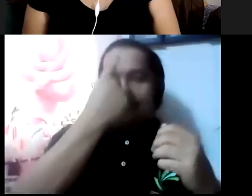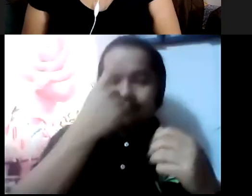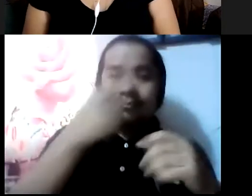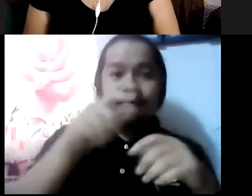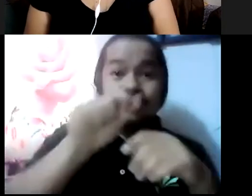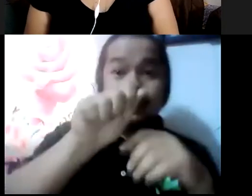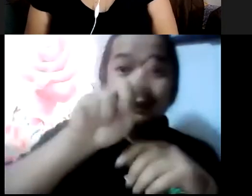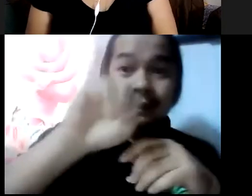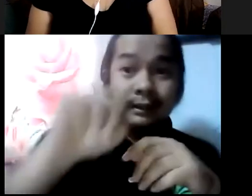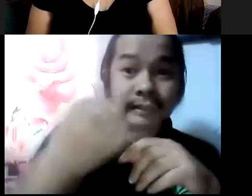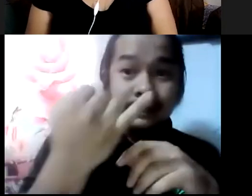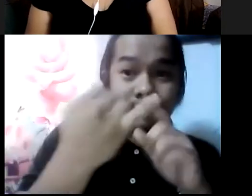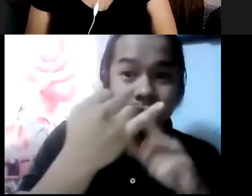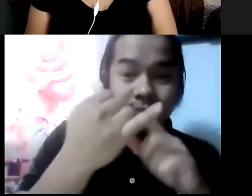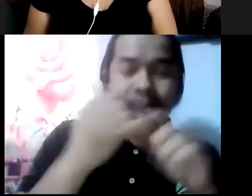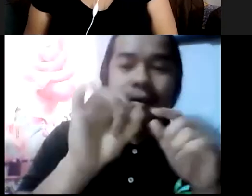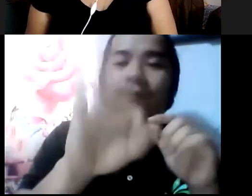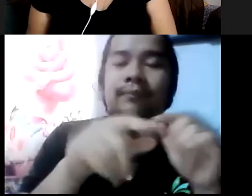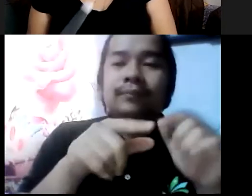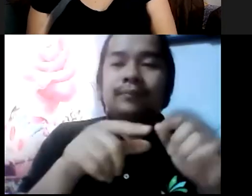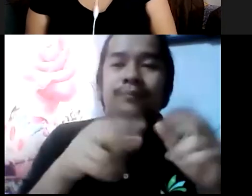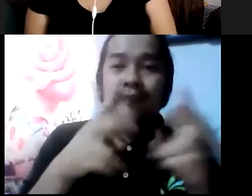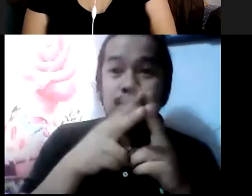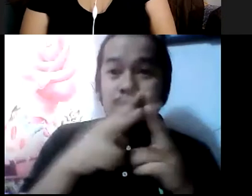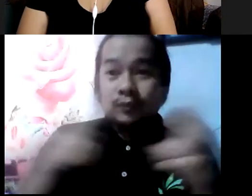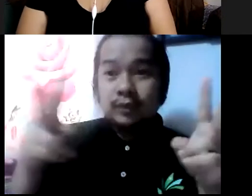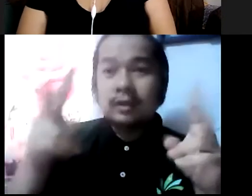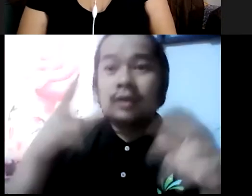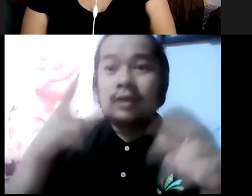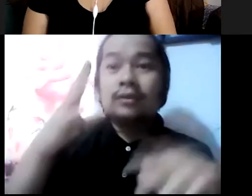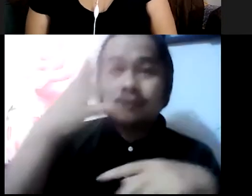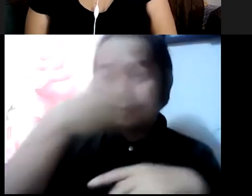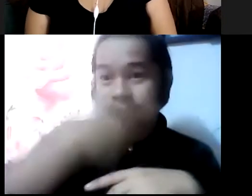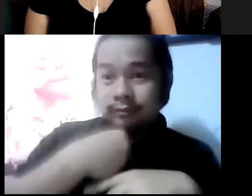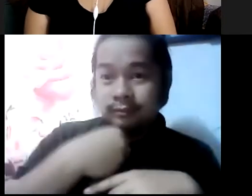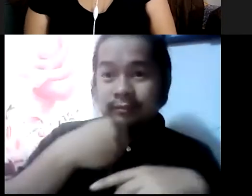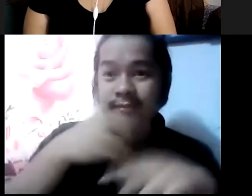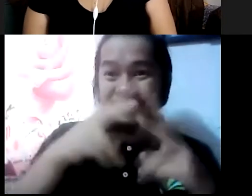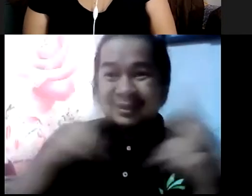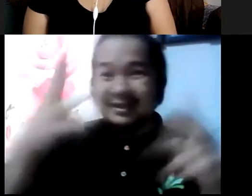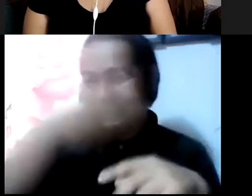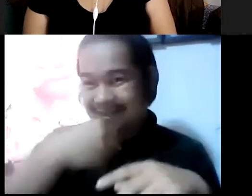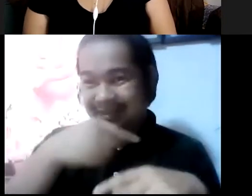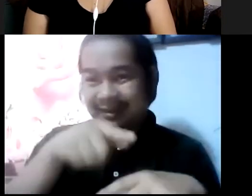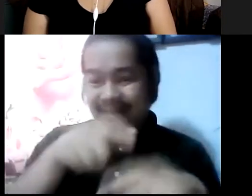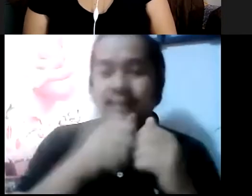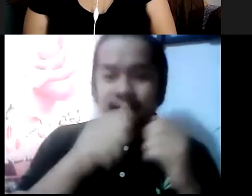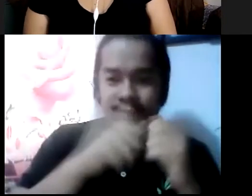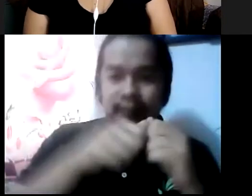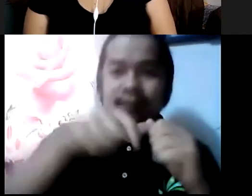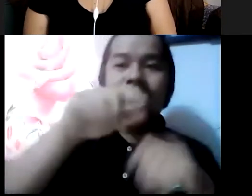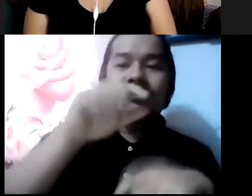So now that you've explained that, I'll definitely take note. In terms of adjectives, though, like very